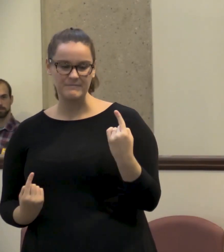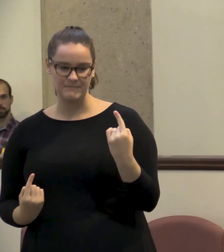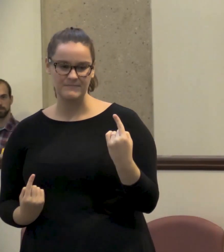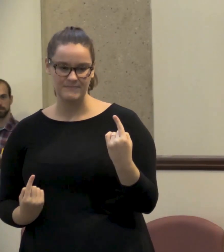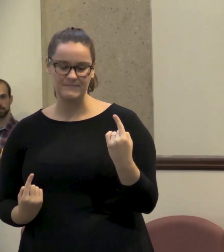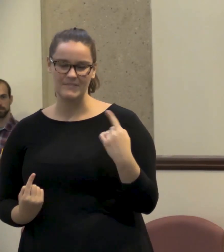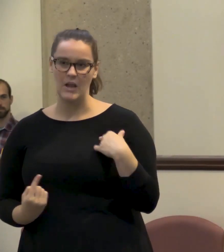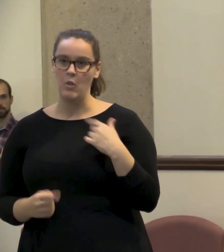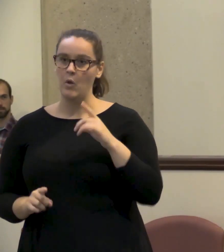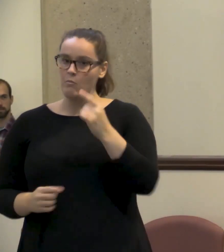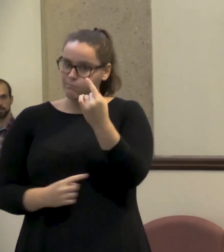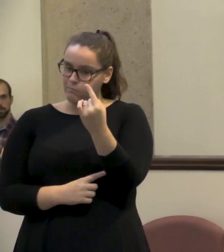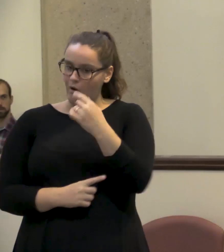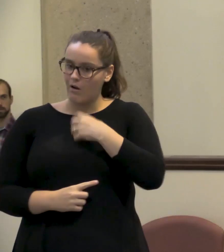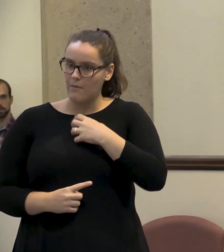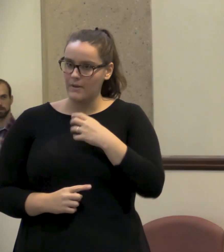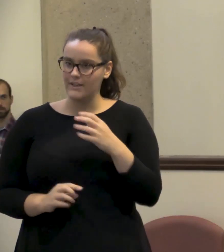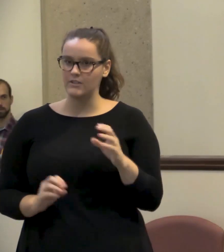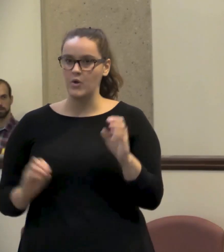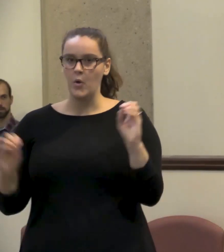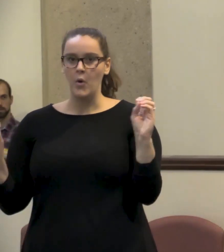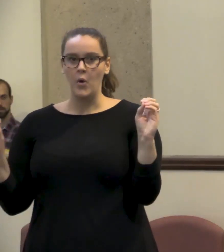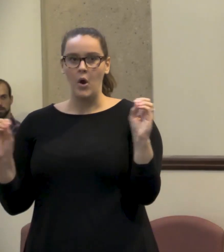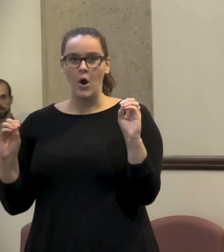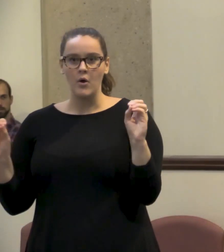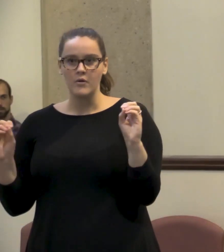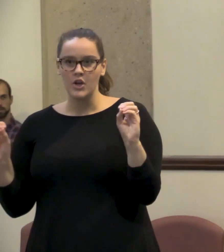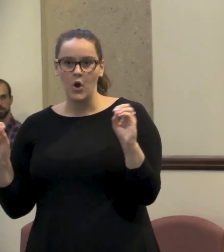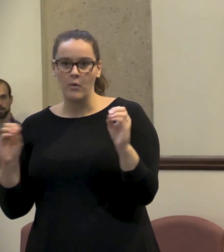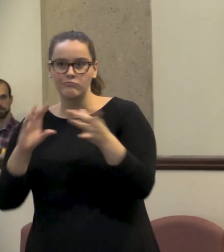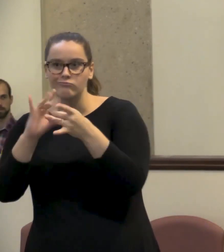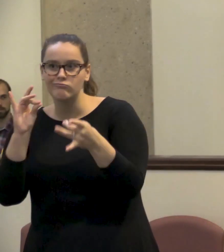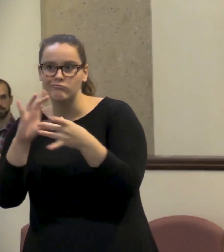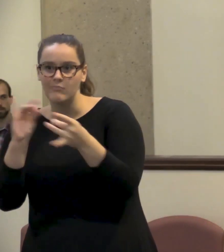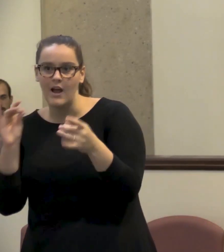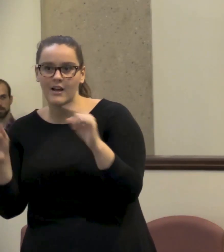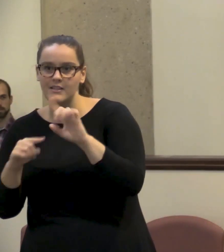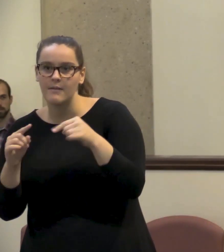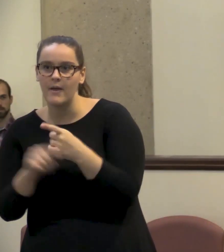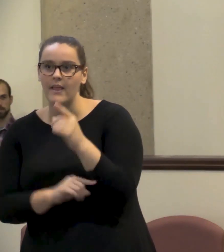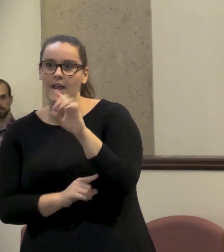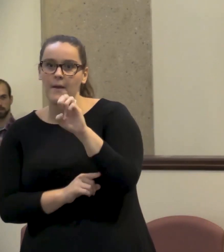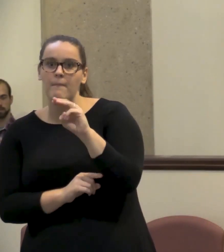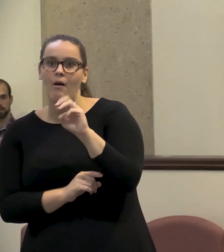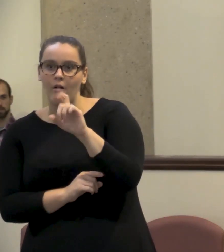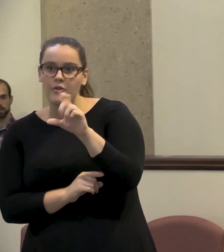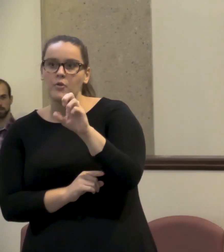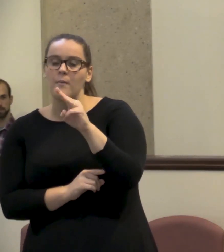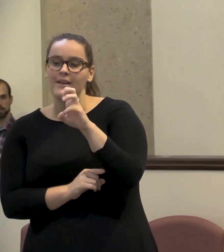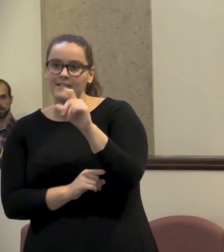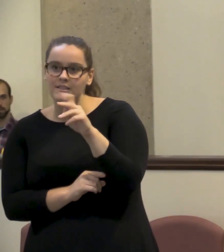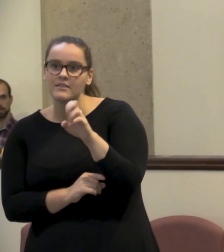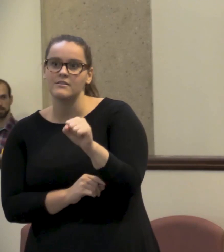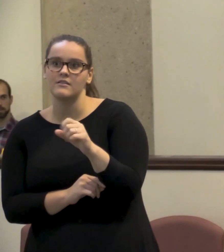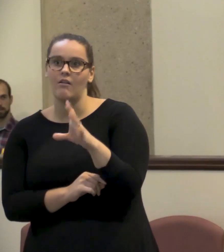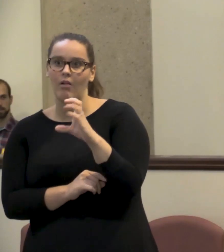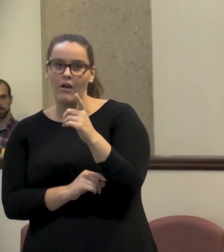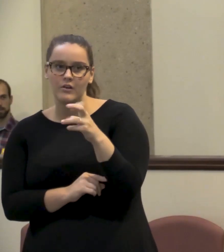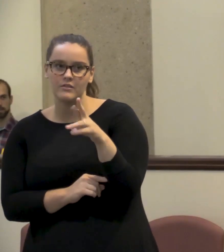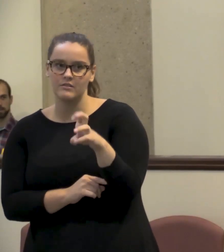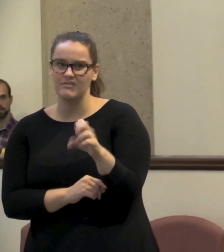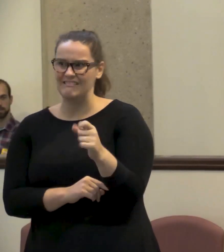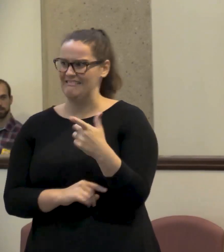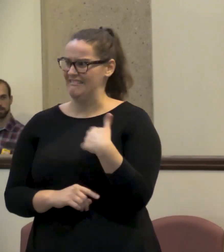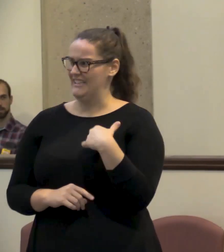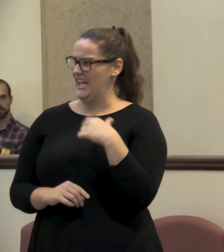I only have one complaint. There were no chants about the emoluments clause in it. And my daughter Tabitha said, "Well, Dad, nothing